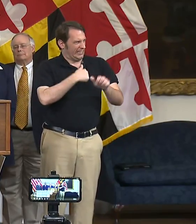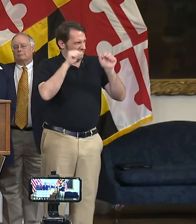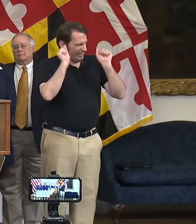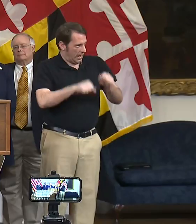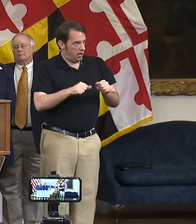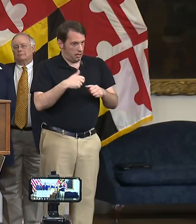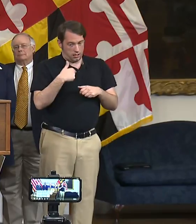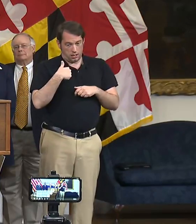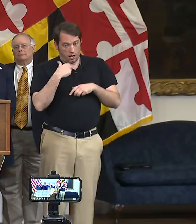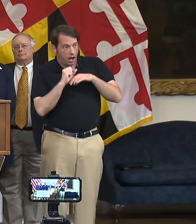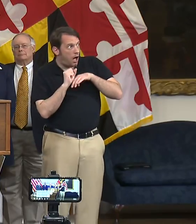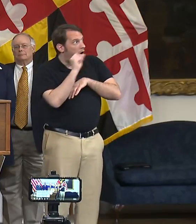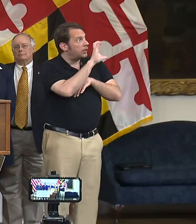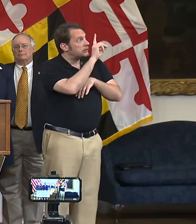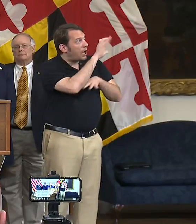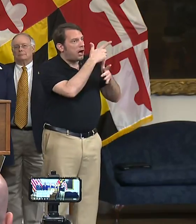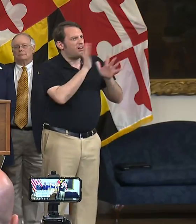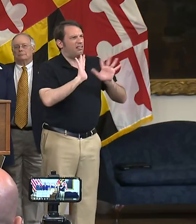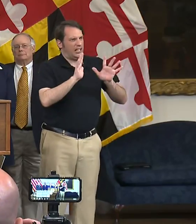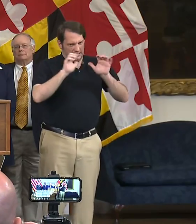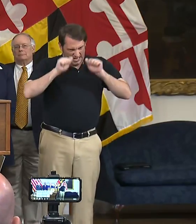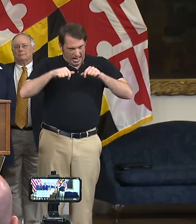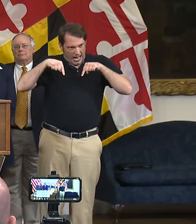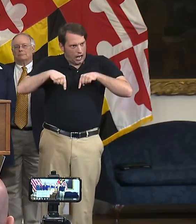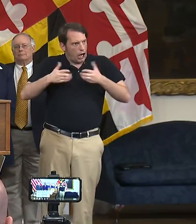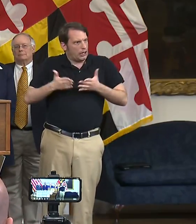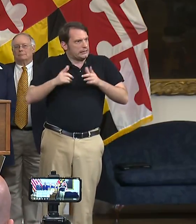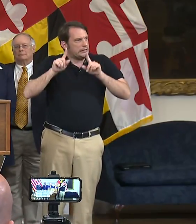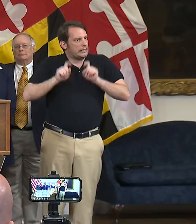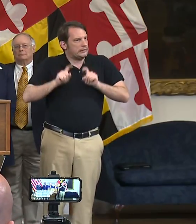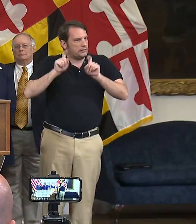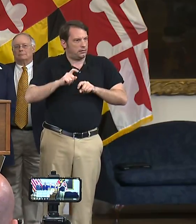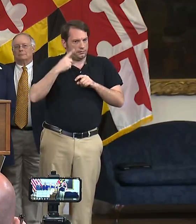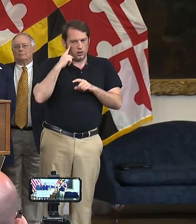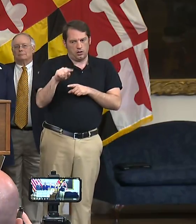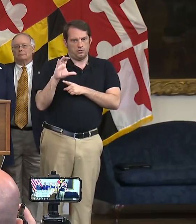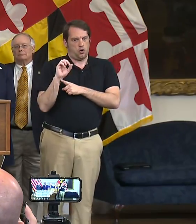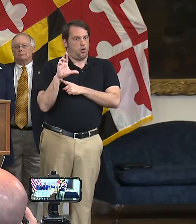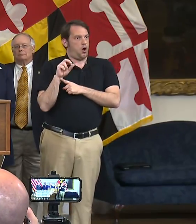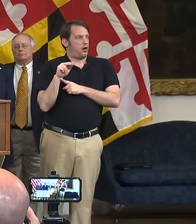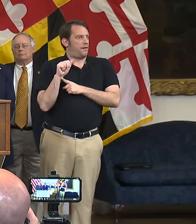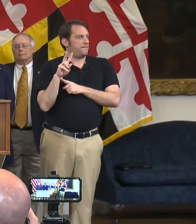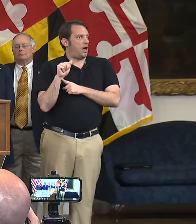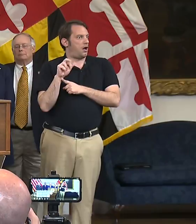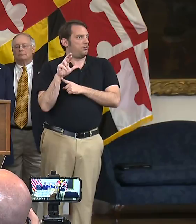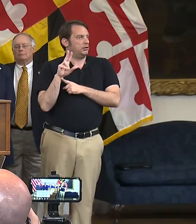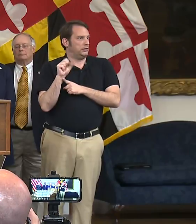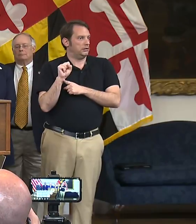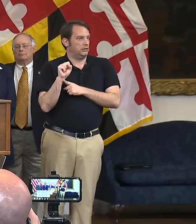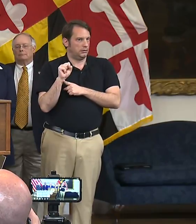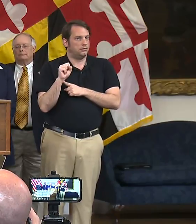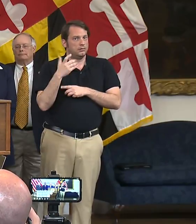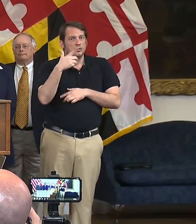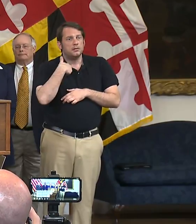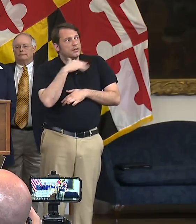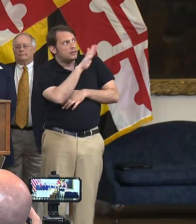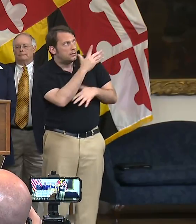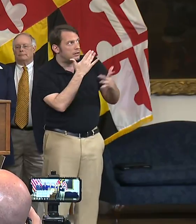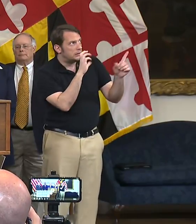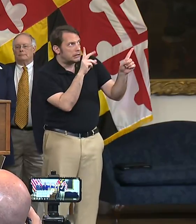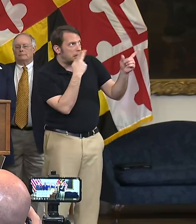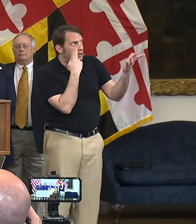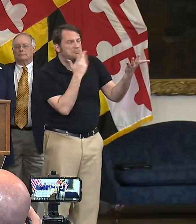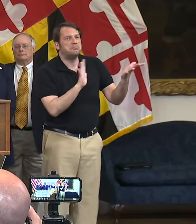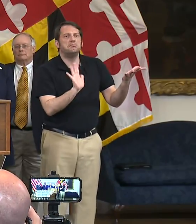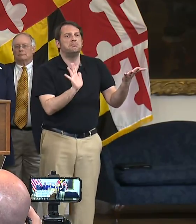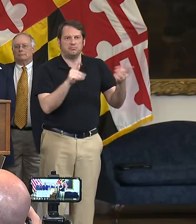quickly for potential cases rather than waiting for the CDC. On Wednesday, at my direction, the